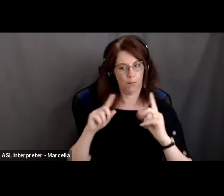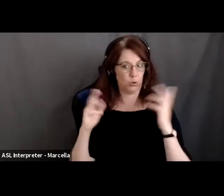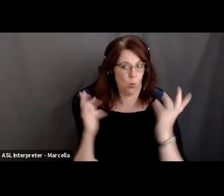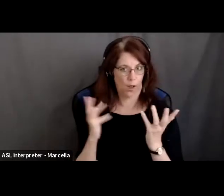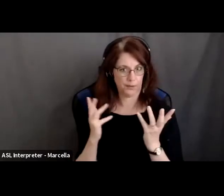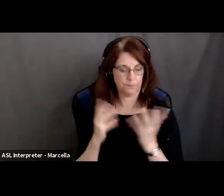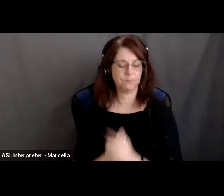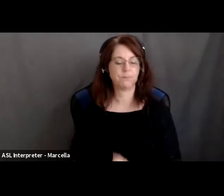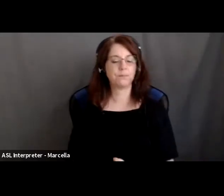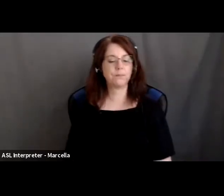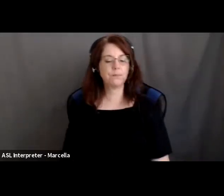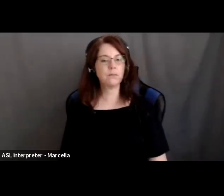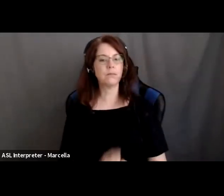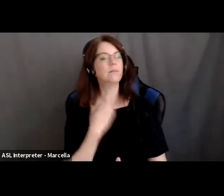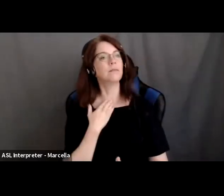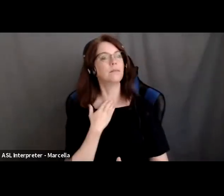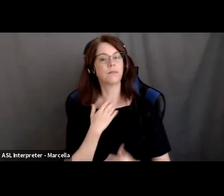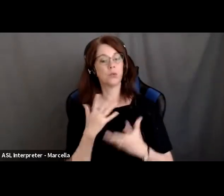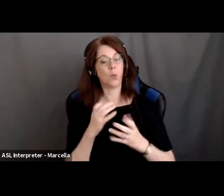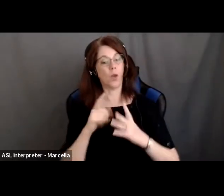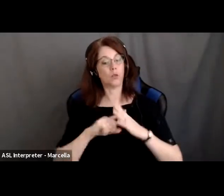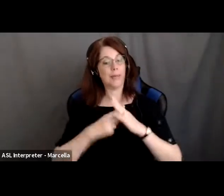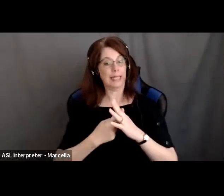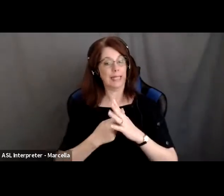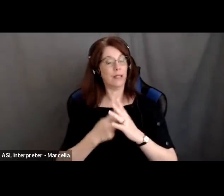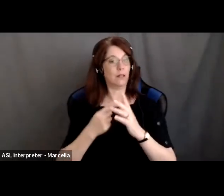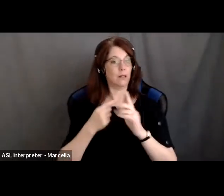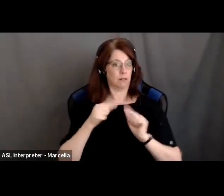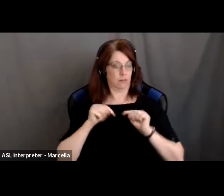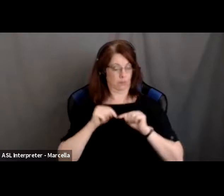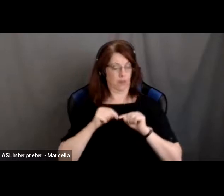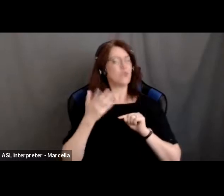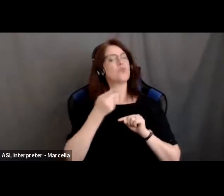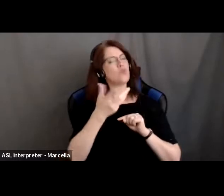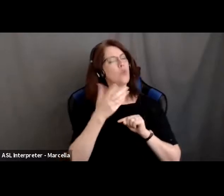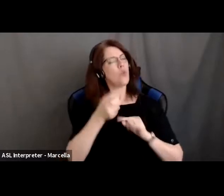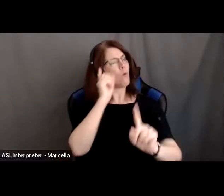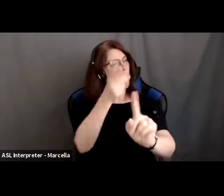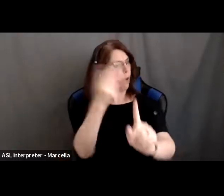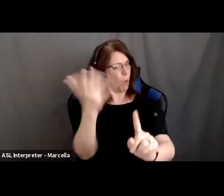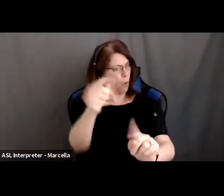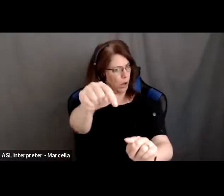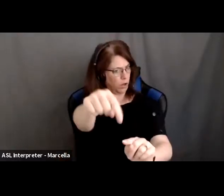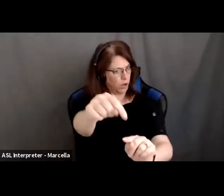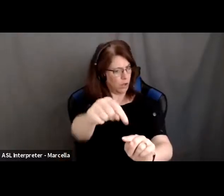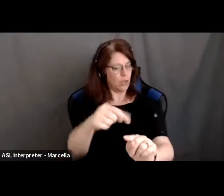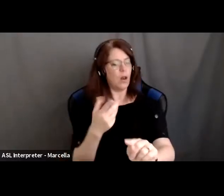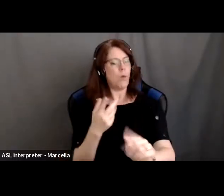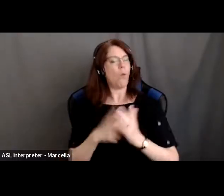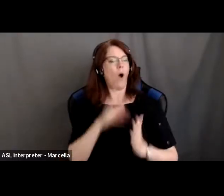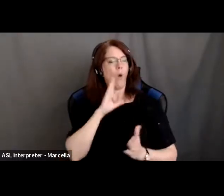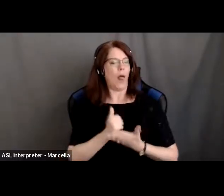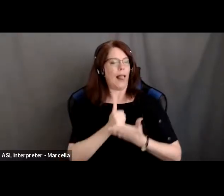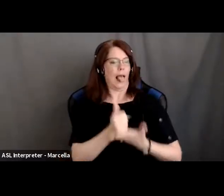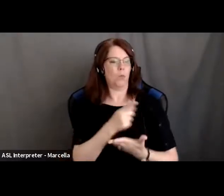so we always want to begin with that end in mind. What is the goal you want to work towards, and what are the tools that are going to help you get to